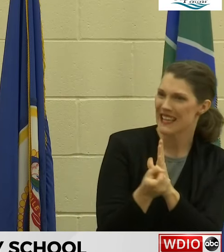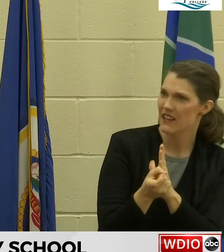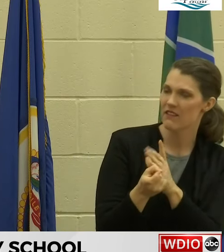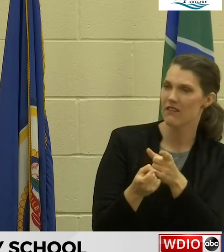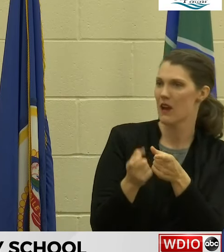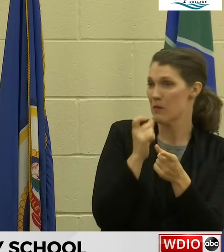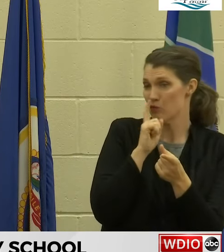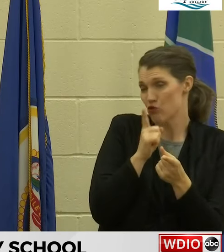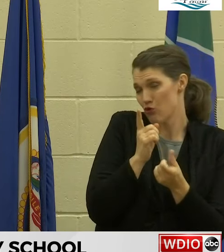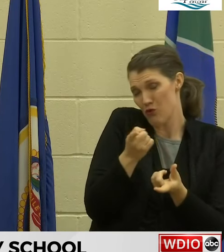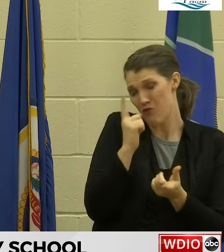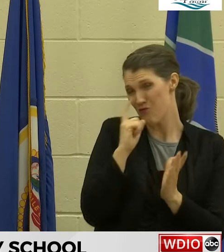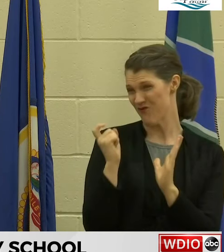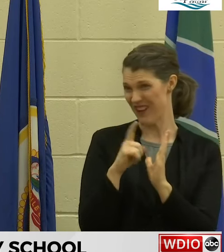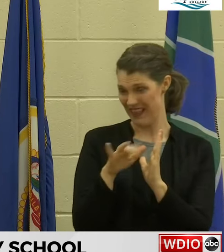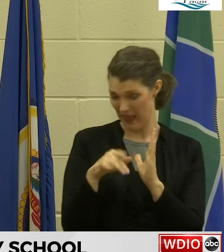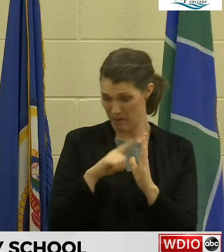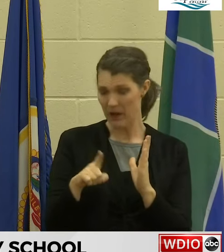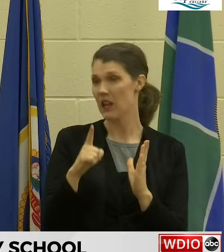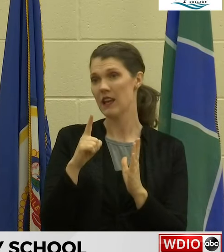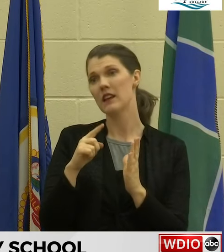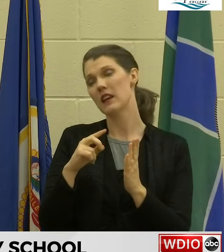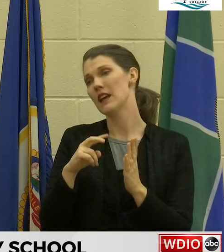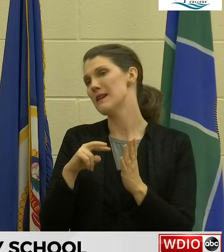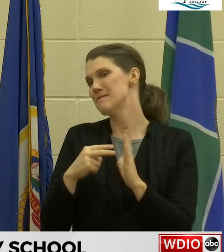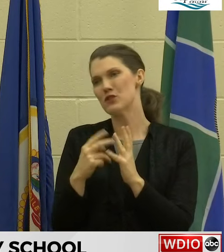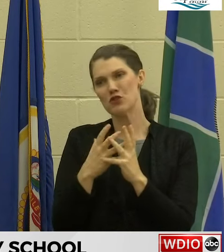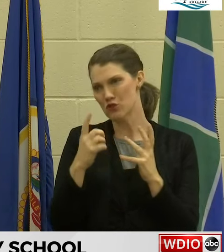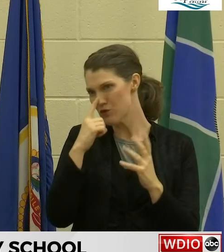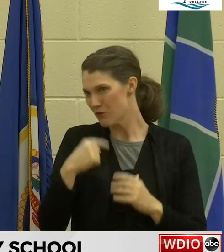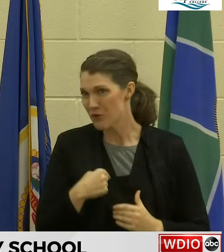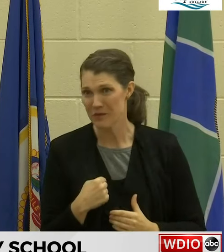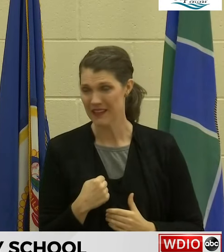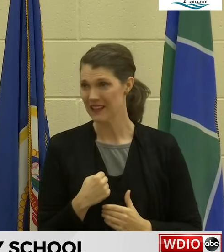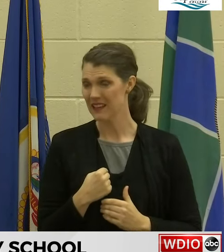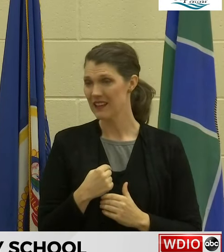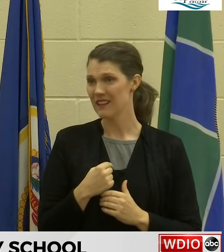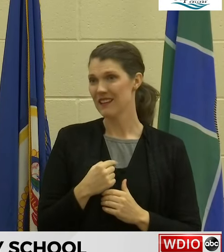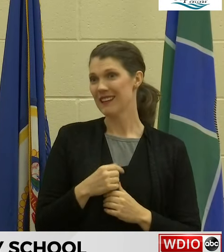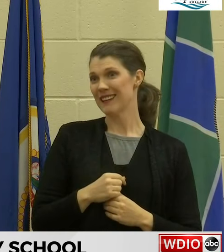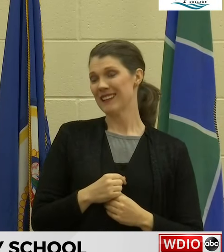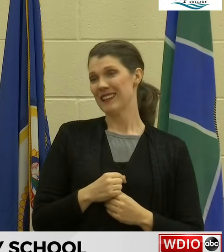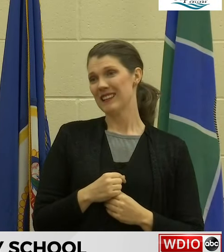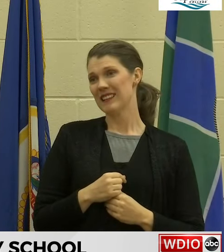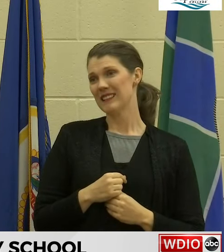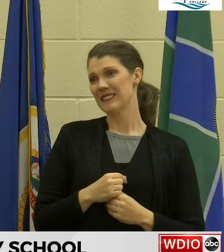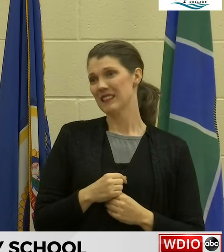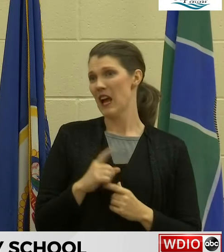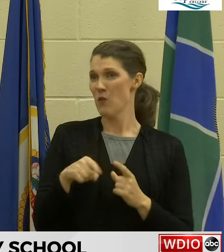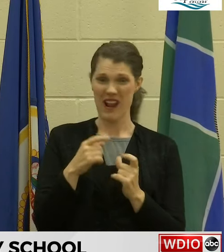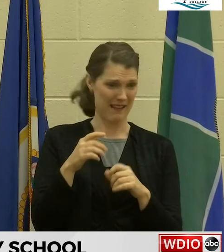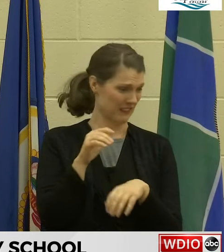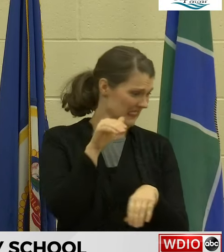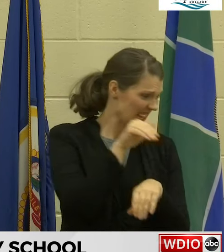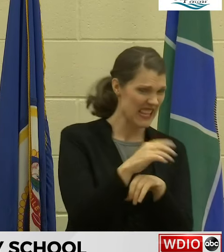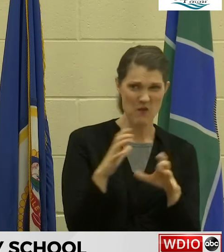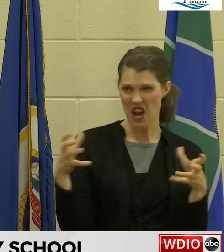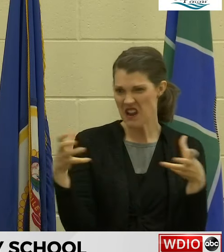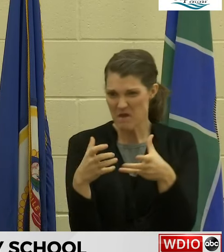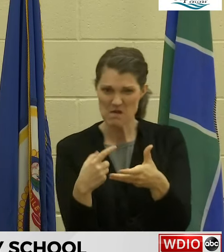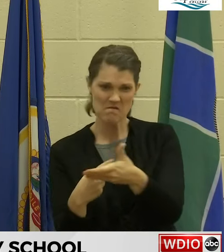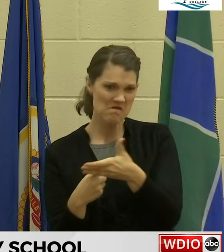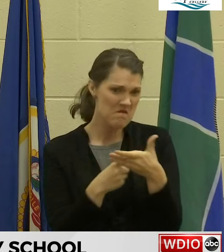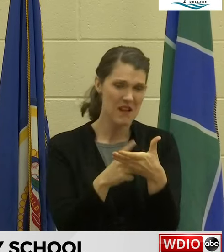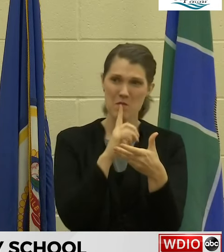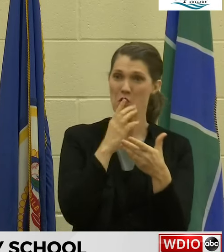you realize it, but it means the most to me. And at the end of the day, when we're unpacking all of the hard stuff and all of the big stuff and all of the